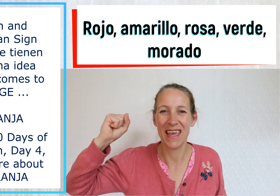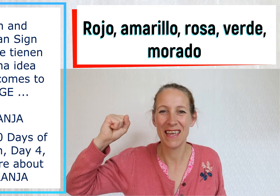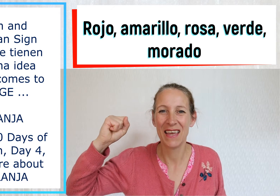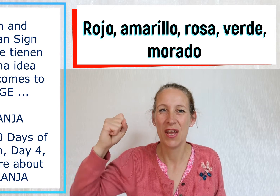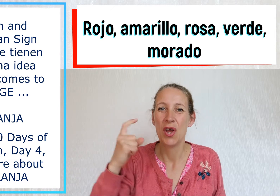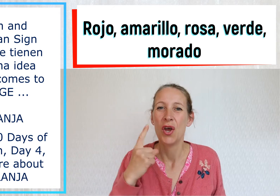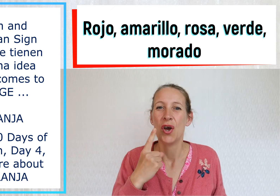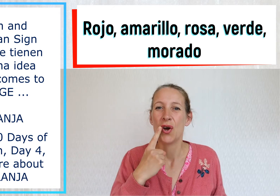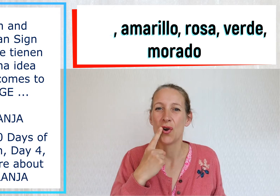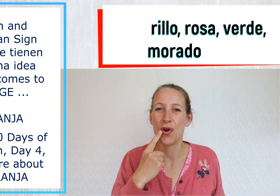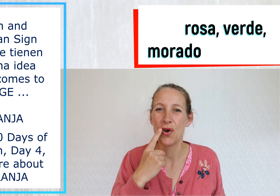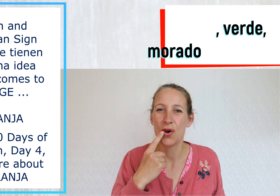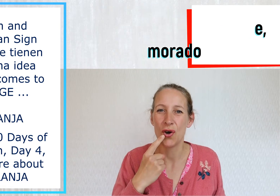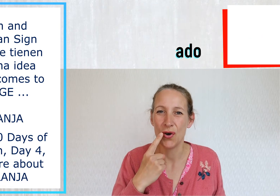okay? Rojo,